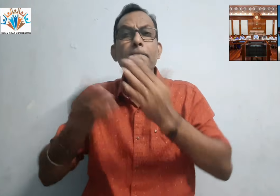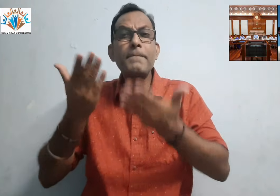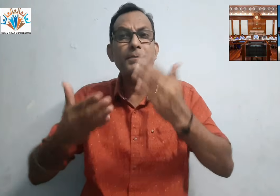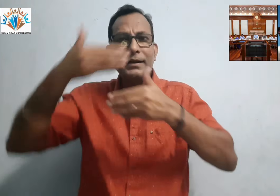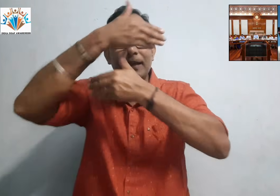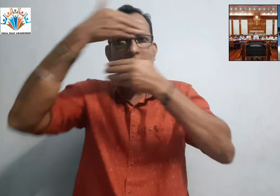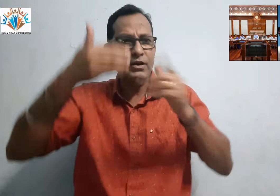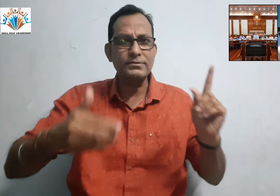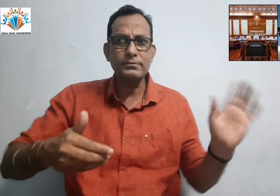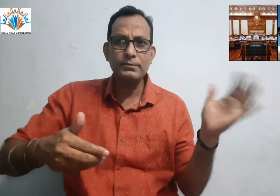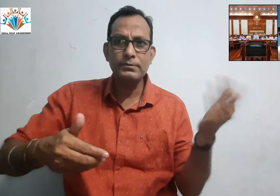maybe terrorist,